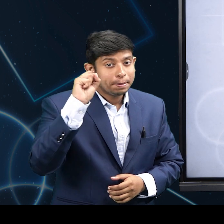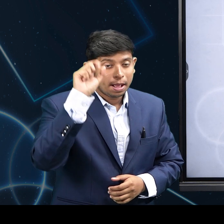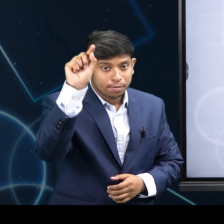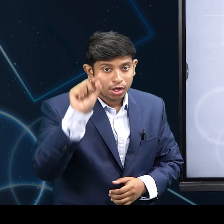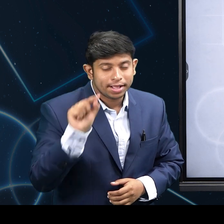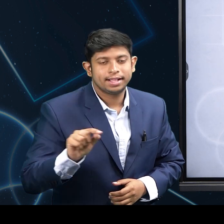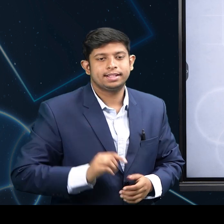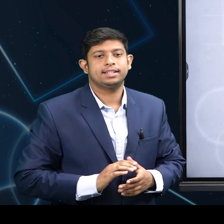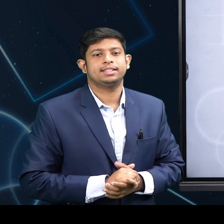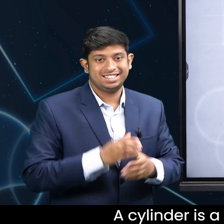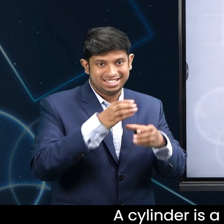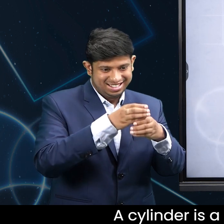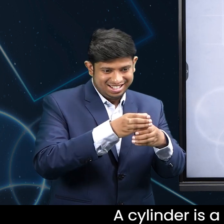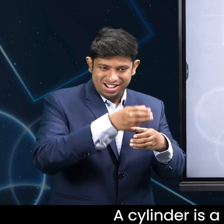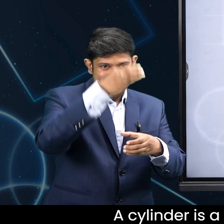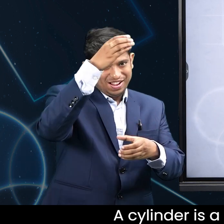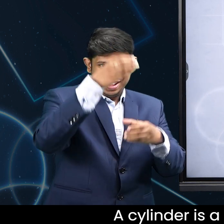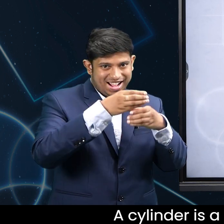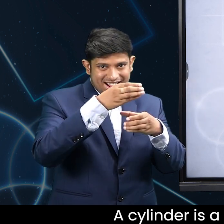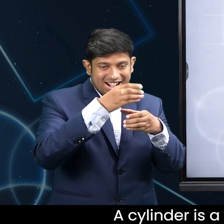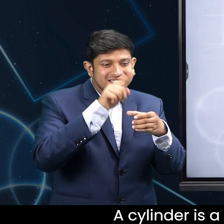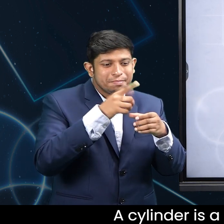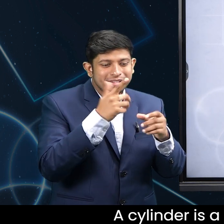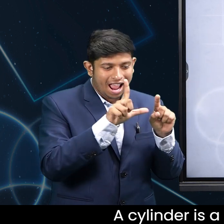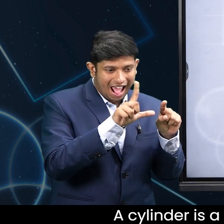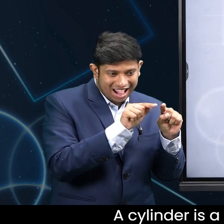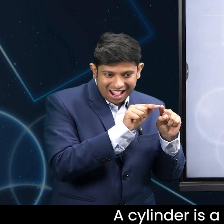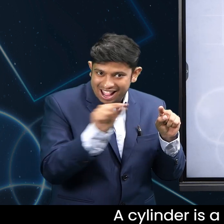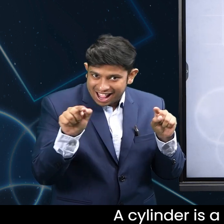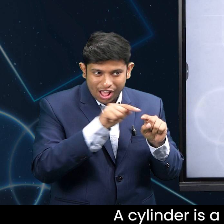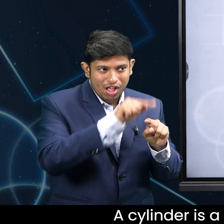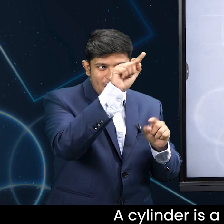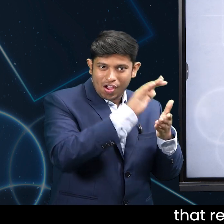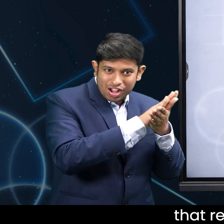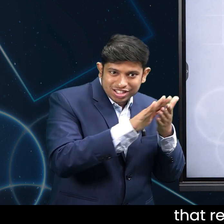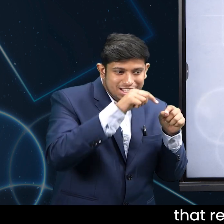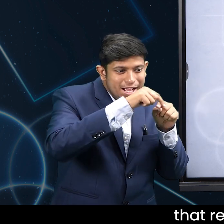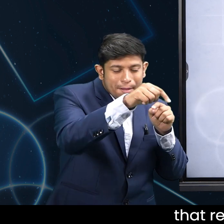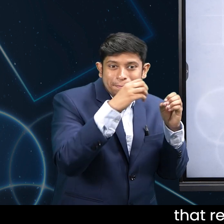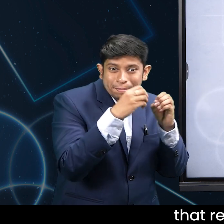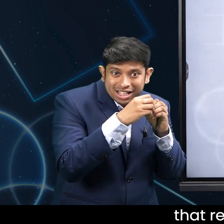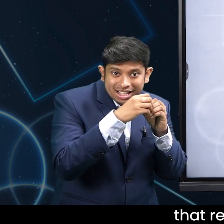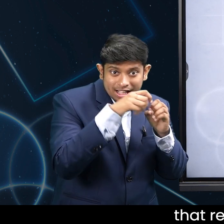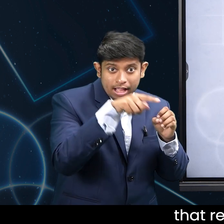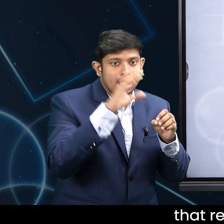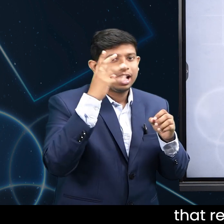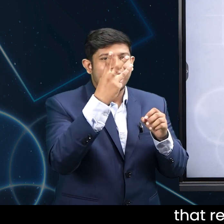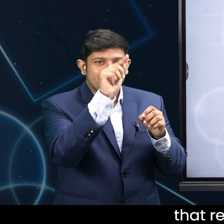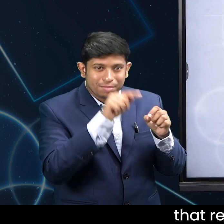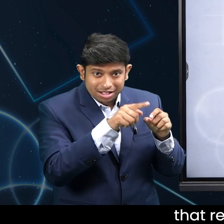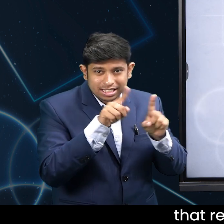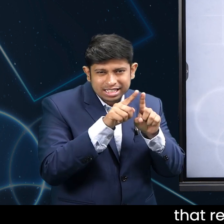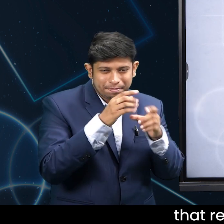Points to remember. A cylinder is a three-dimensional geometric shape that resembles a tube or soda